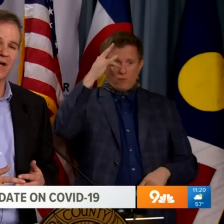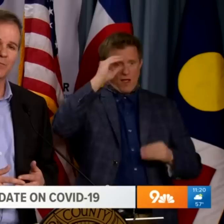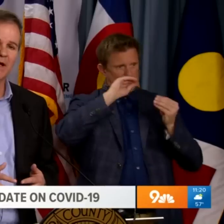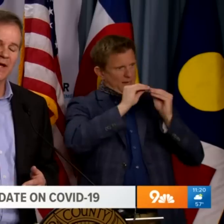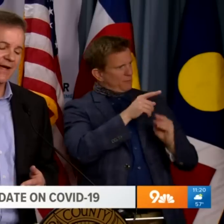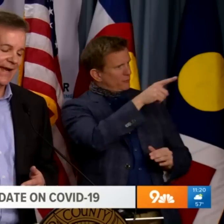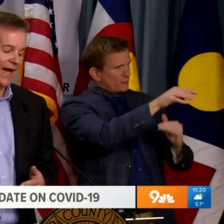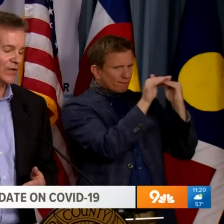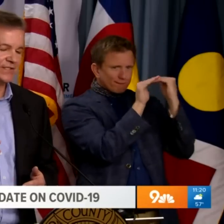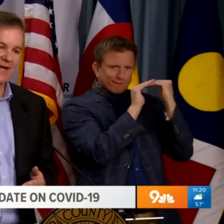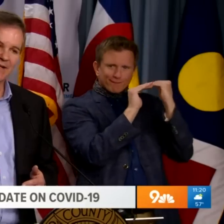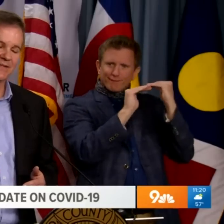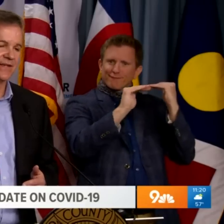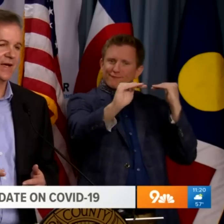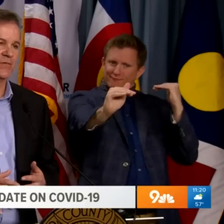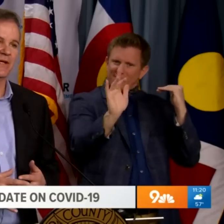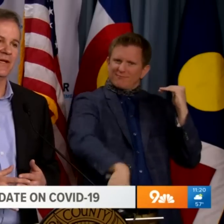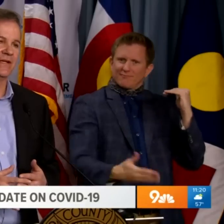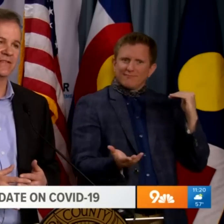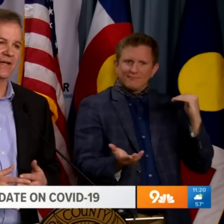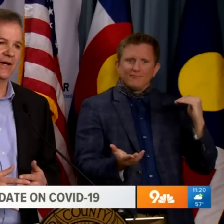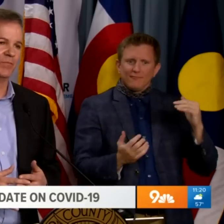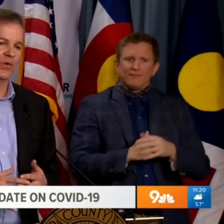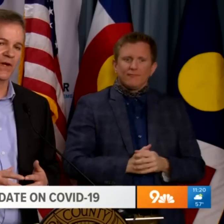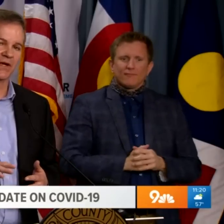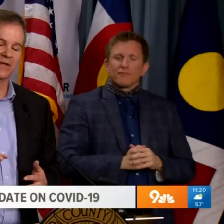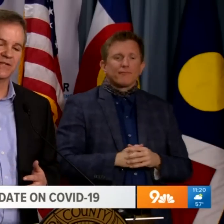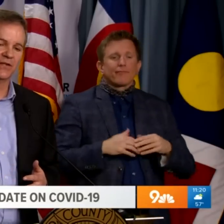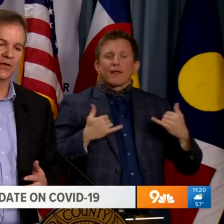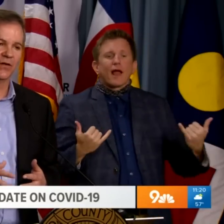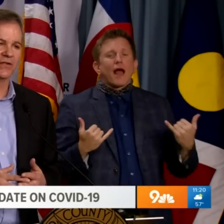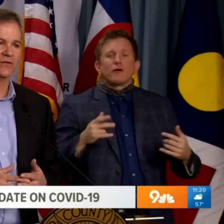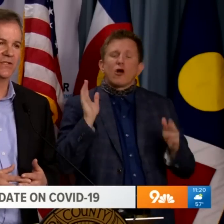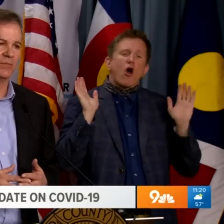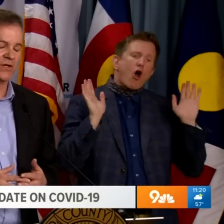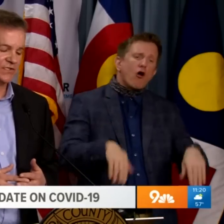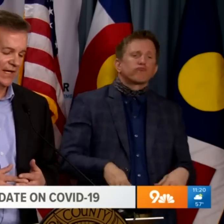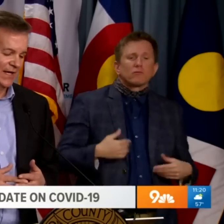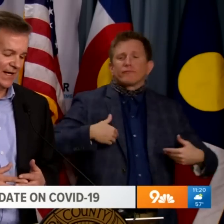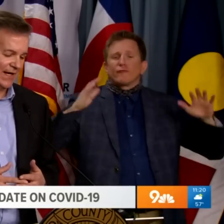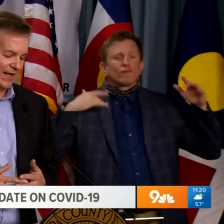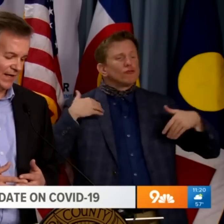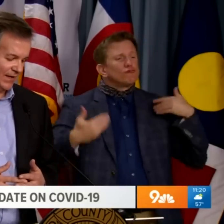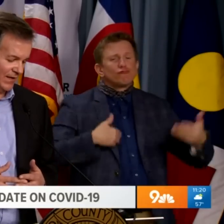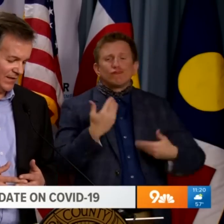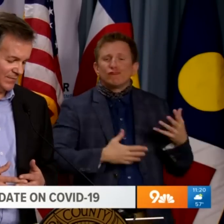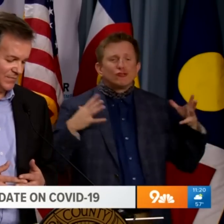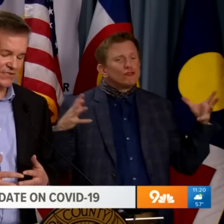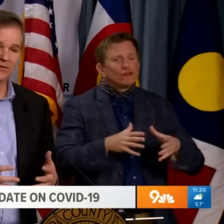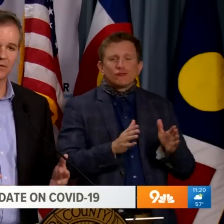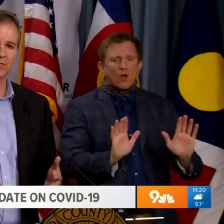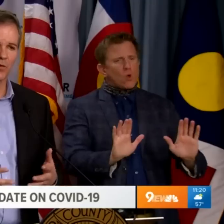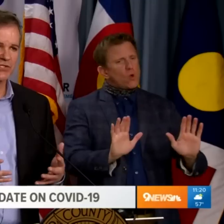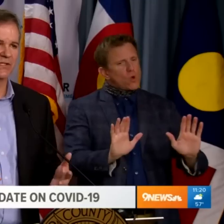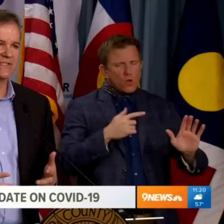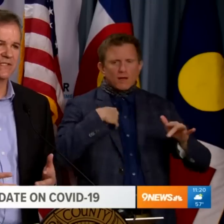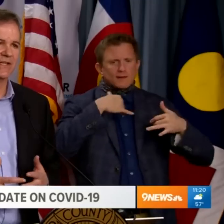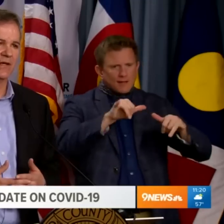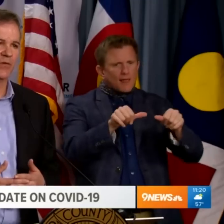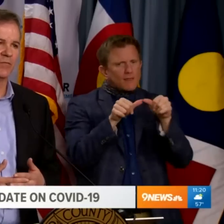well, why did we do that? You know, did we do it too early? Did we need to do it at all? When I look at those charts, what it tells me is that